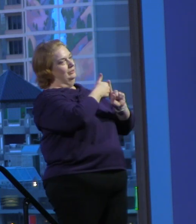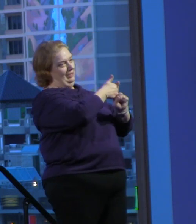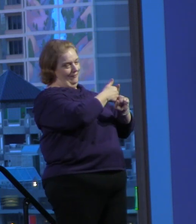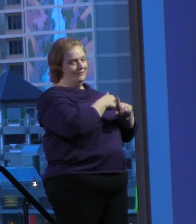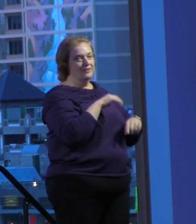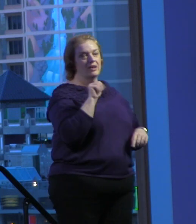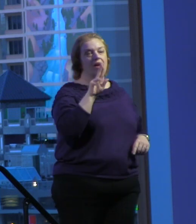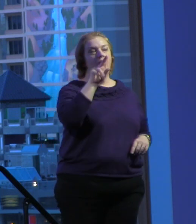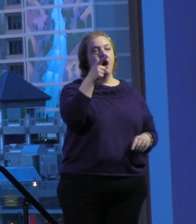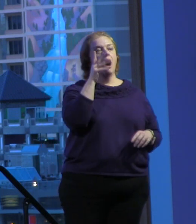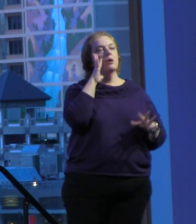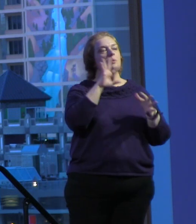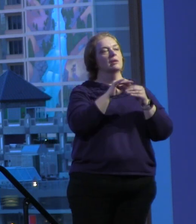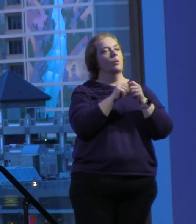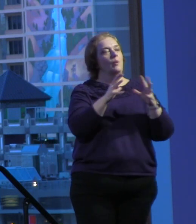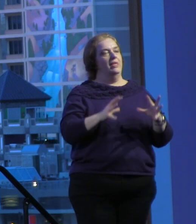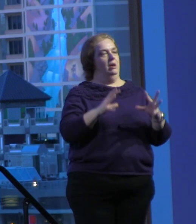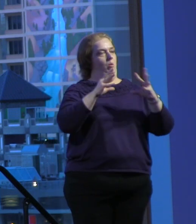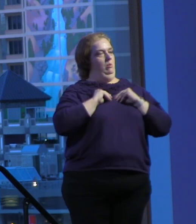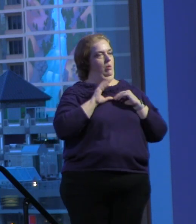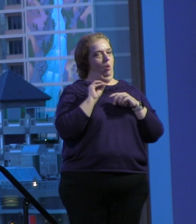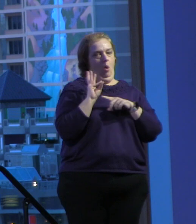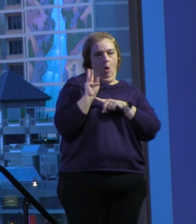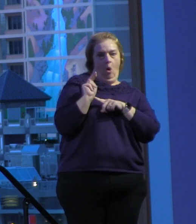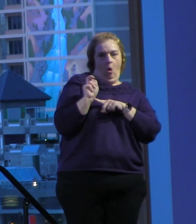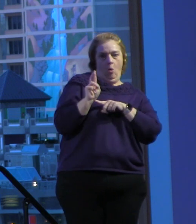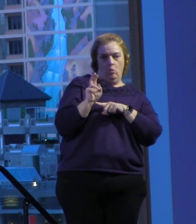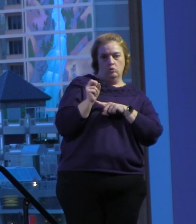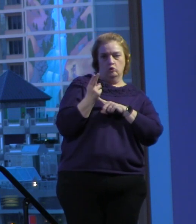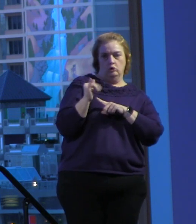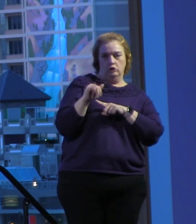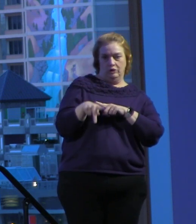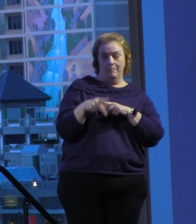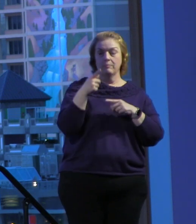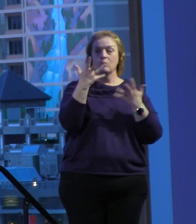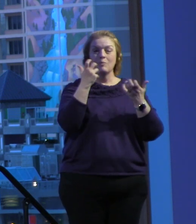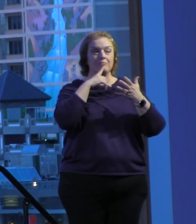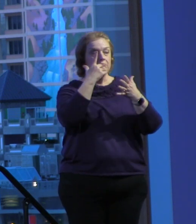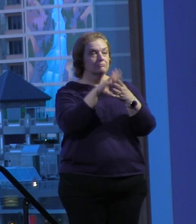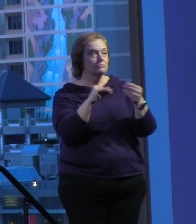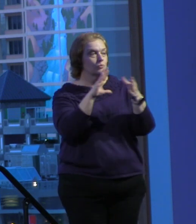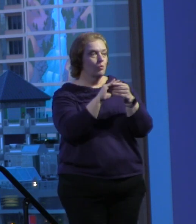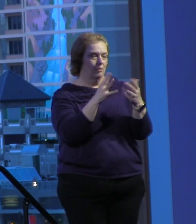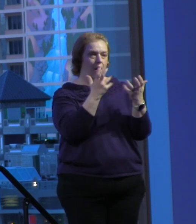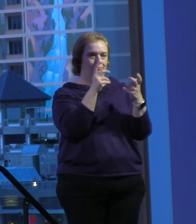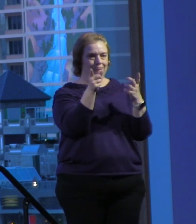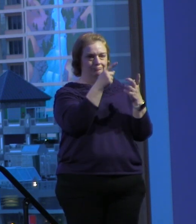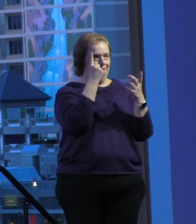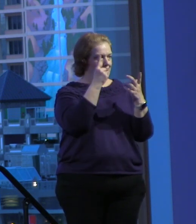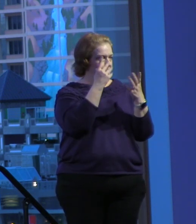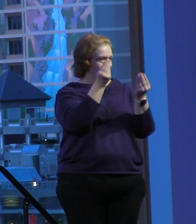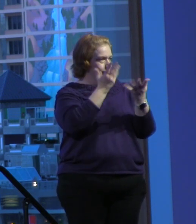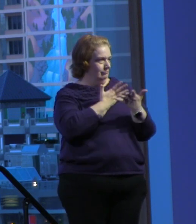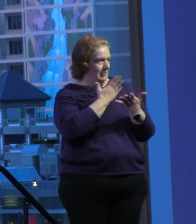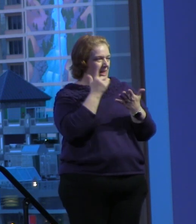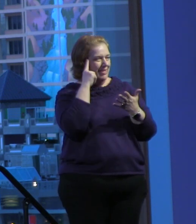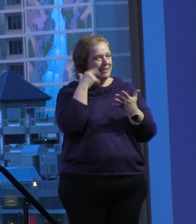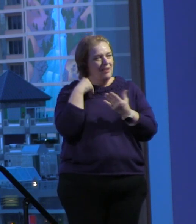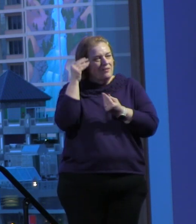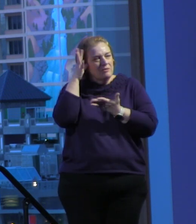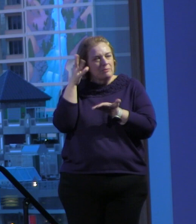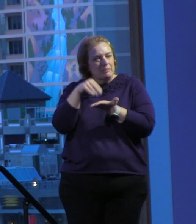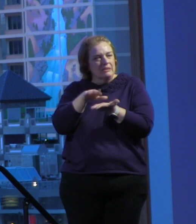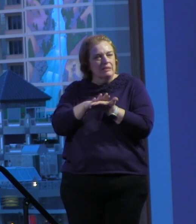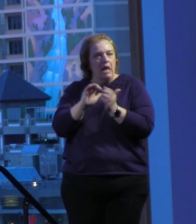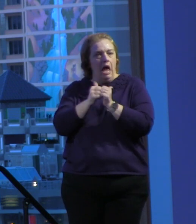will be ownership. So if you would like to tell a story, I would love to hear from you. I think there's information on here and how